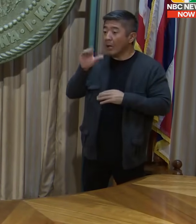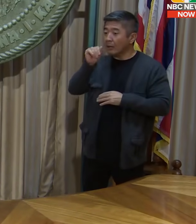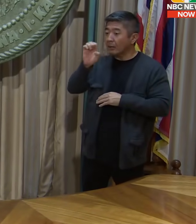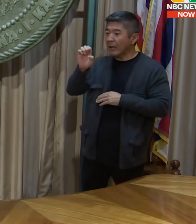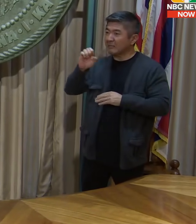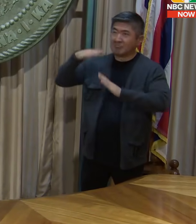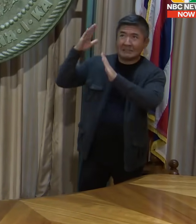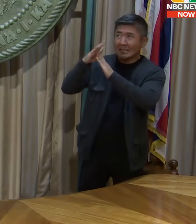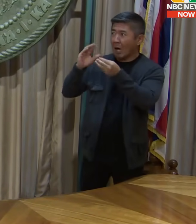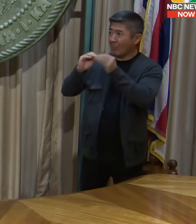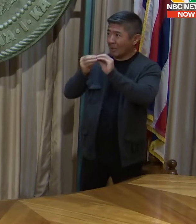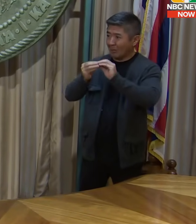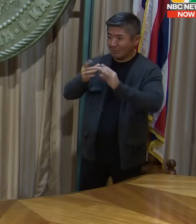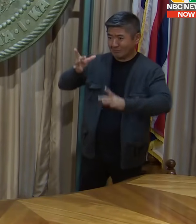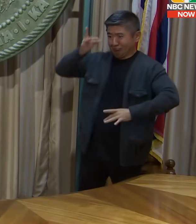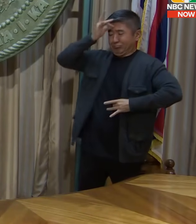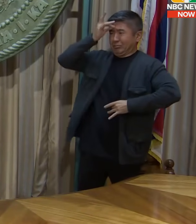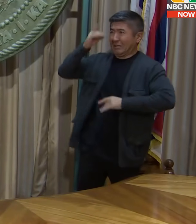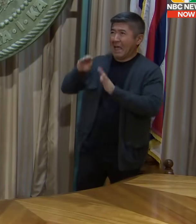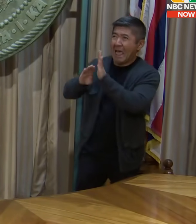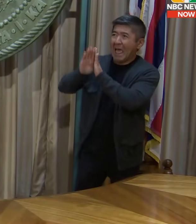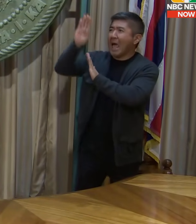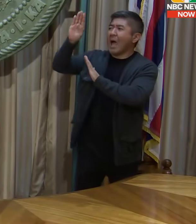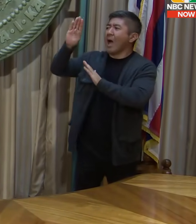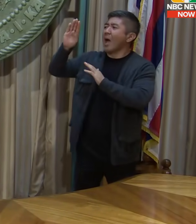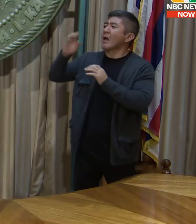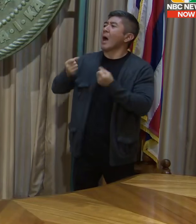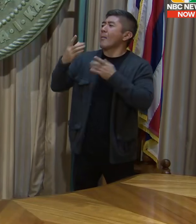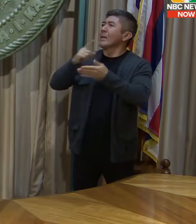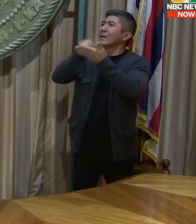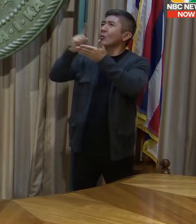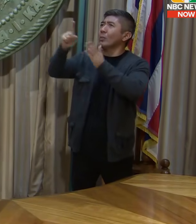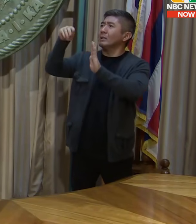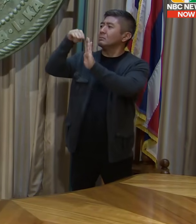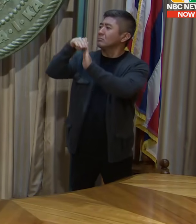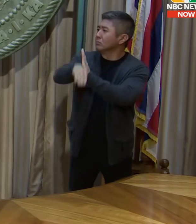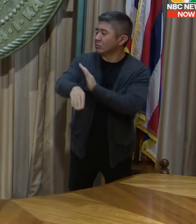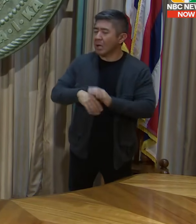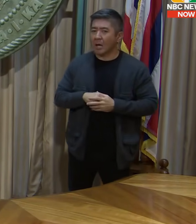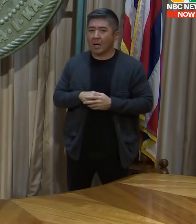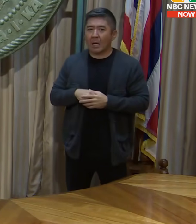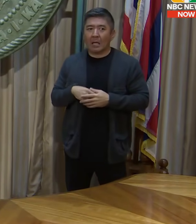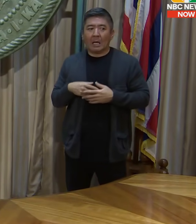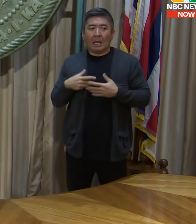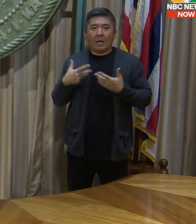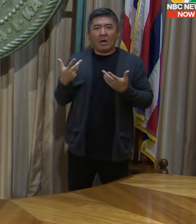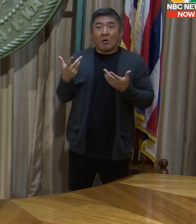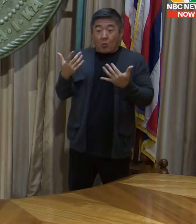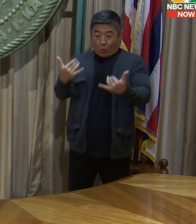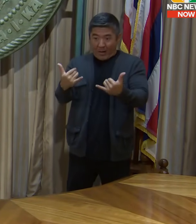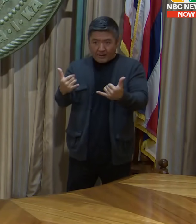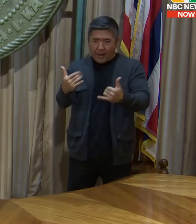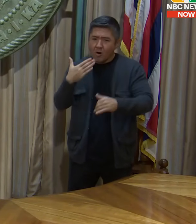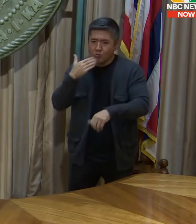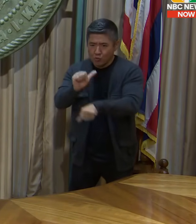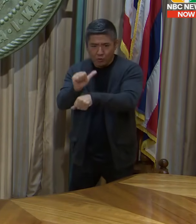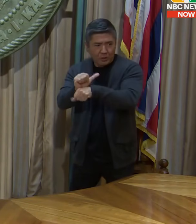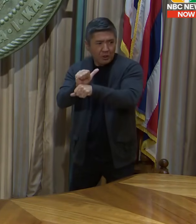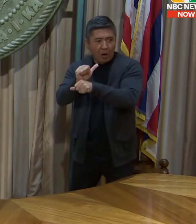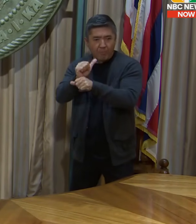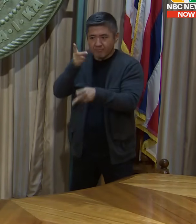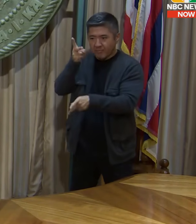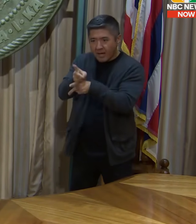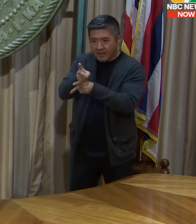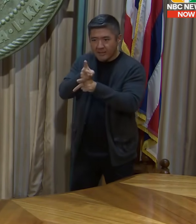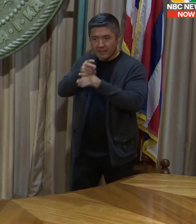many weeks or months before we see a leveling off? Well, we may very well be keeping it relatively flat right now, which is the most important